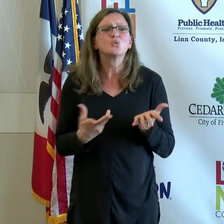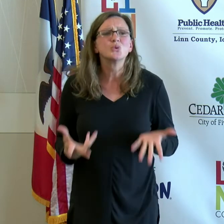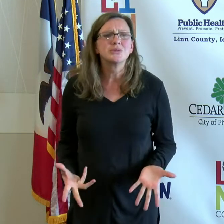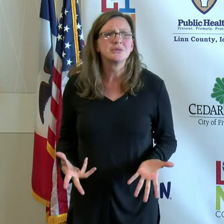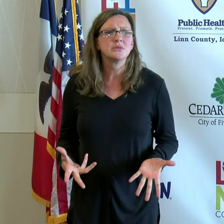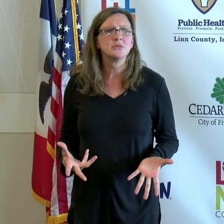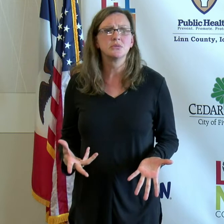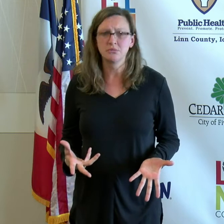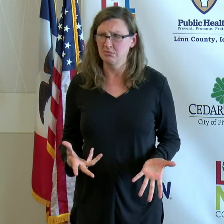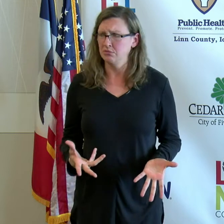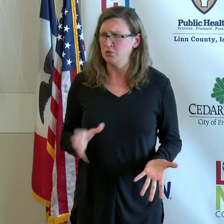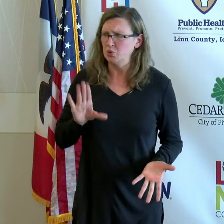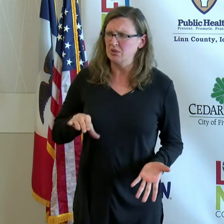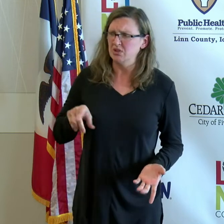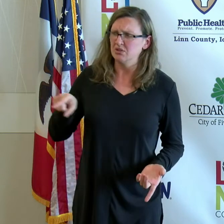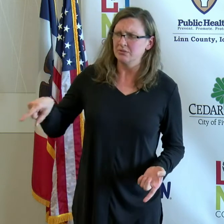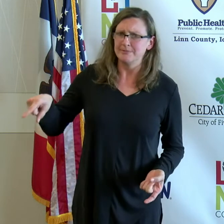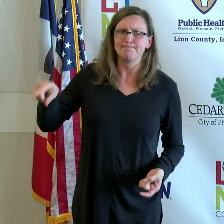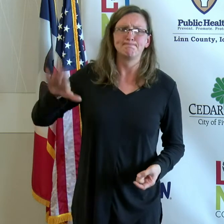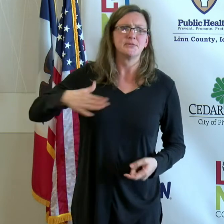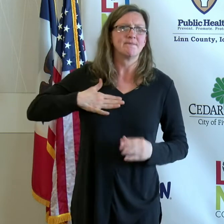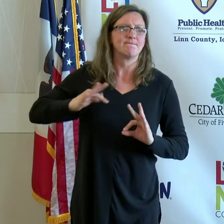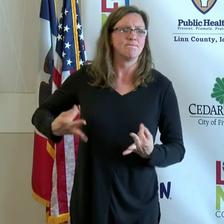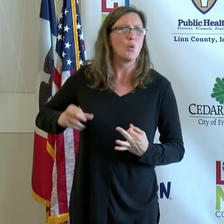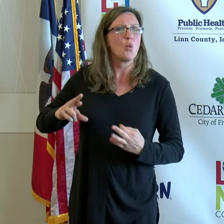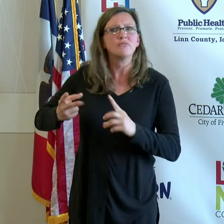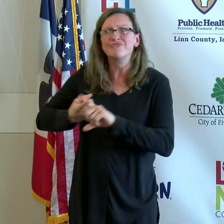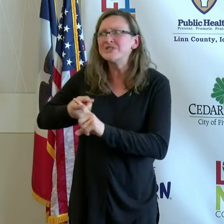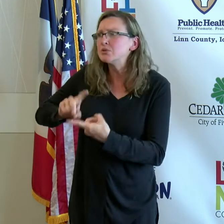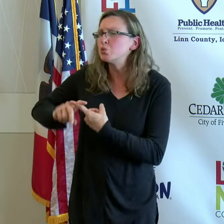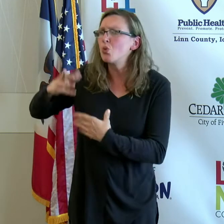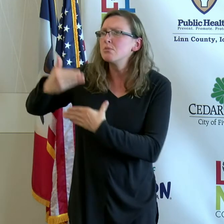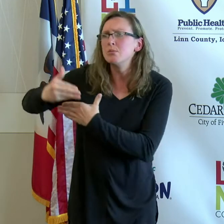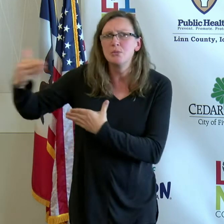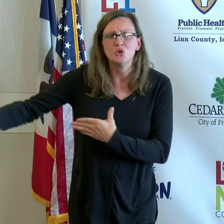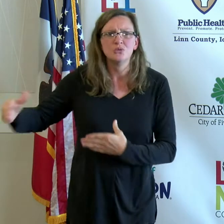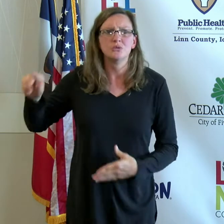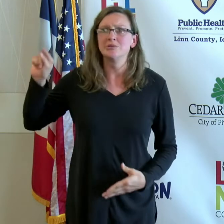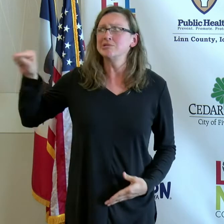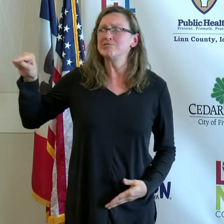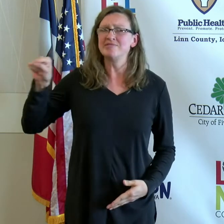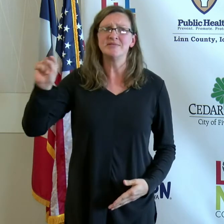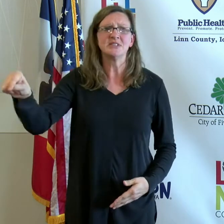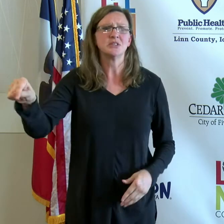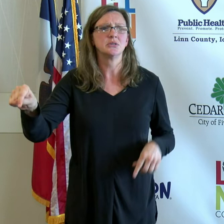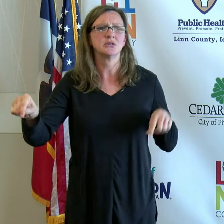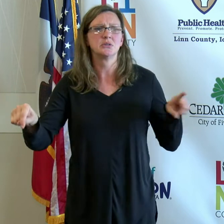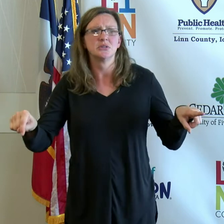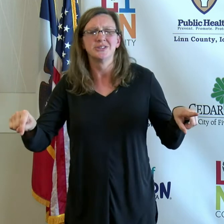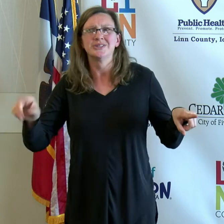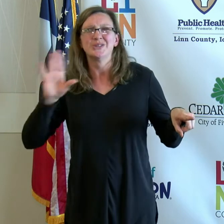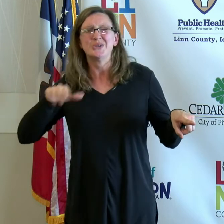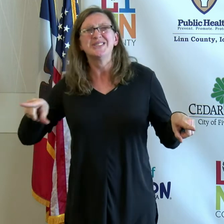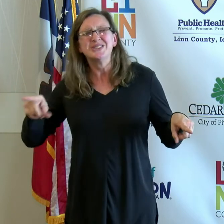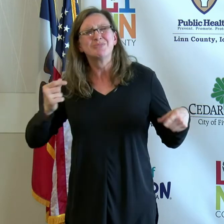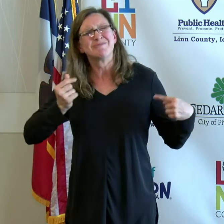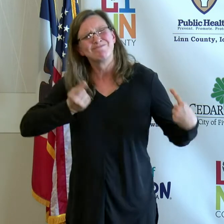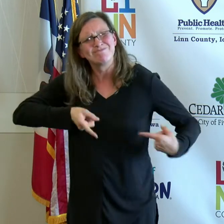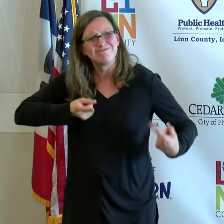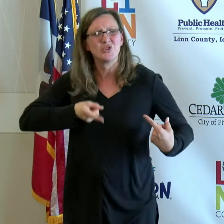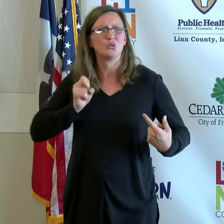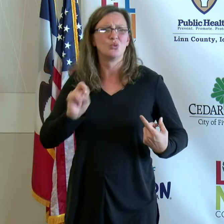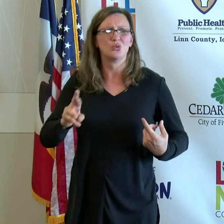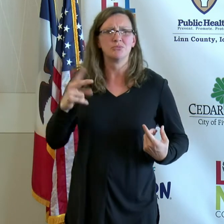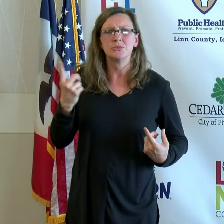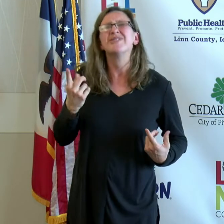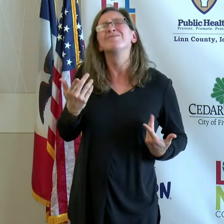previously. If you know a loved one or a friend that struggles with depression or anxiety, now is the time to reach out to them and see if they need your support. We have